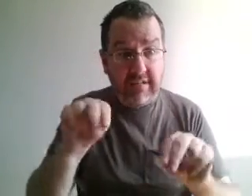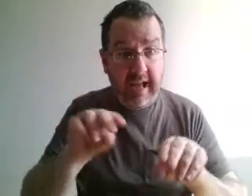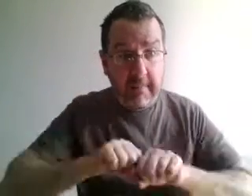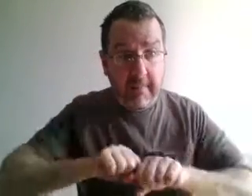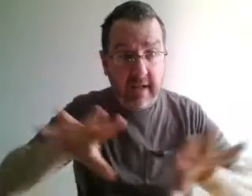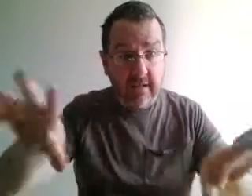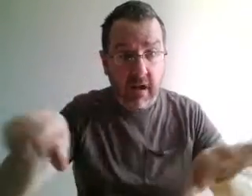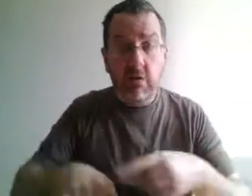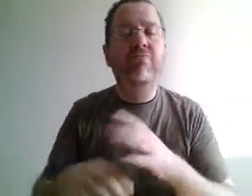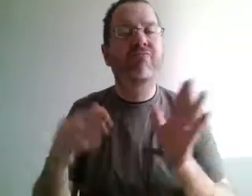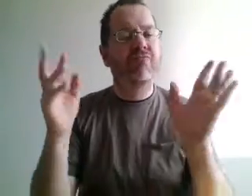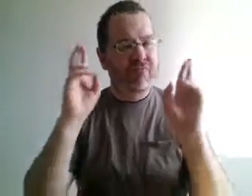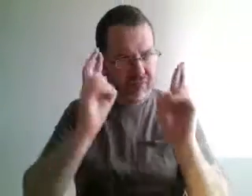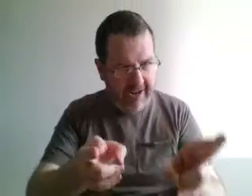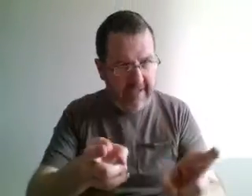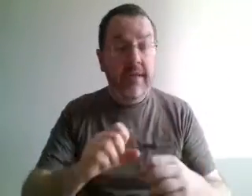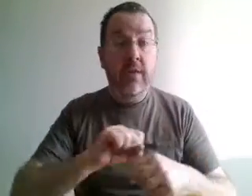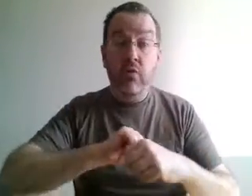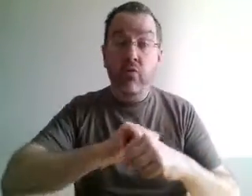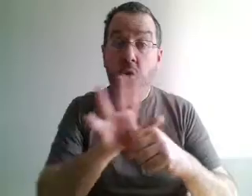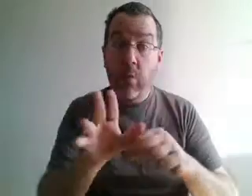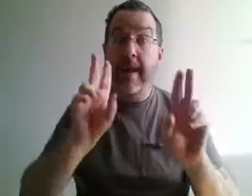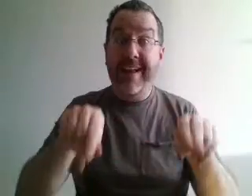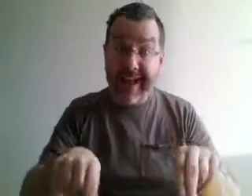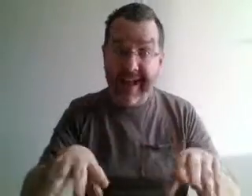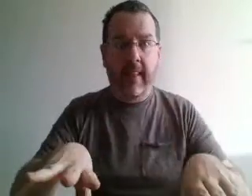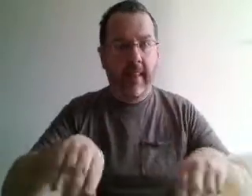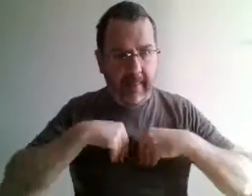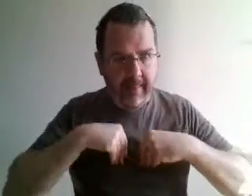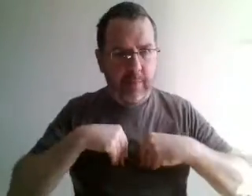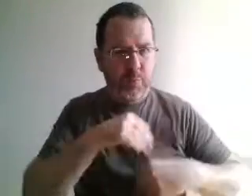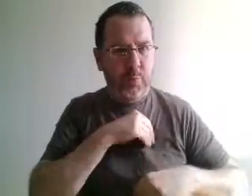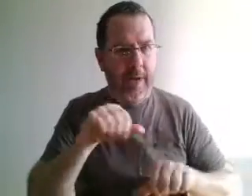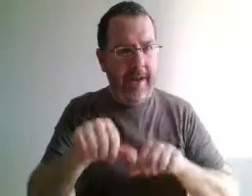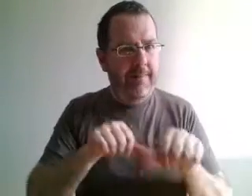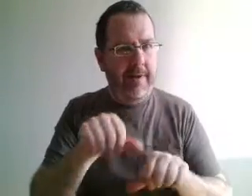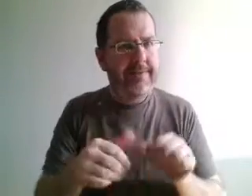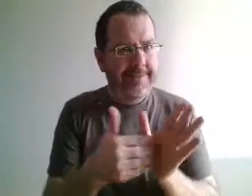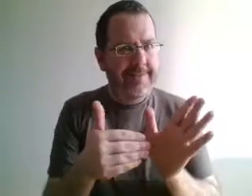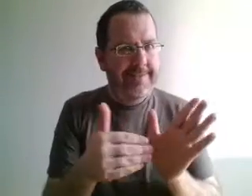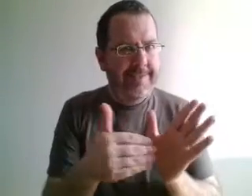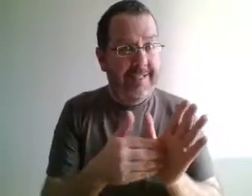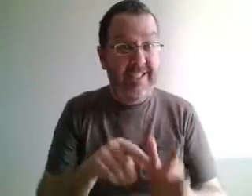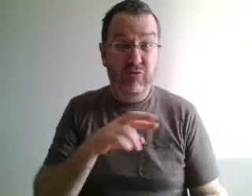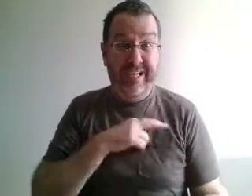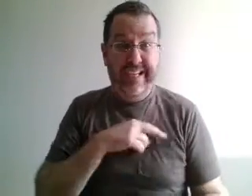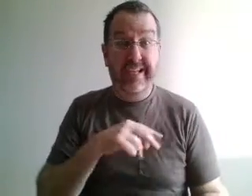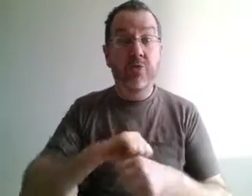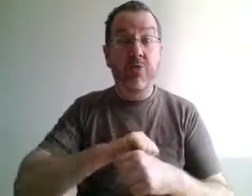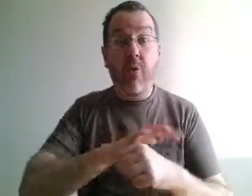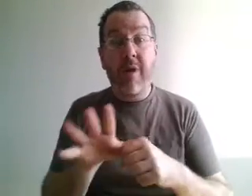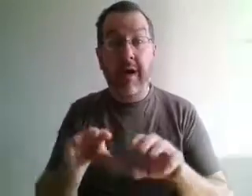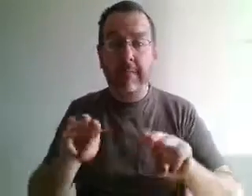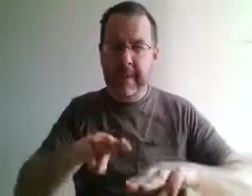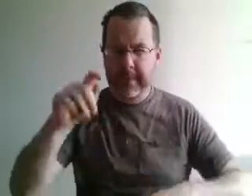mean, coronaviruses can infect animals. In fact, this is thought to be the origin of this current virus. It was thought to come from